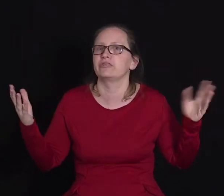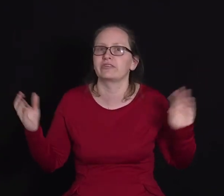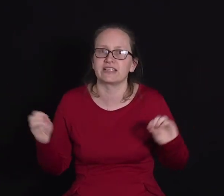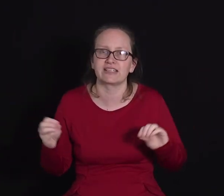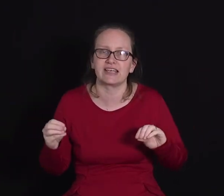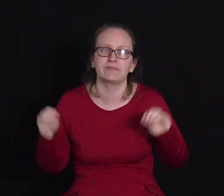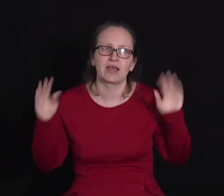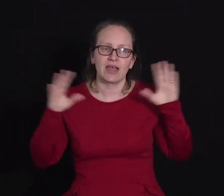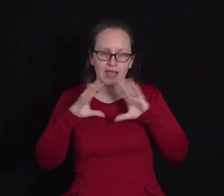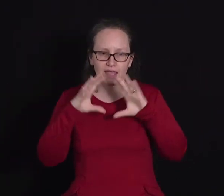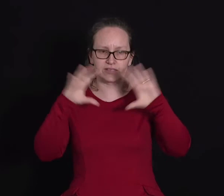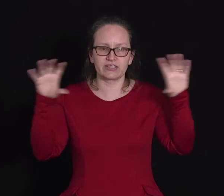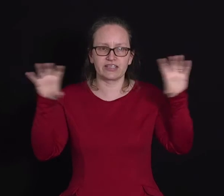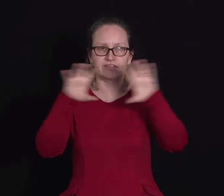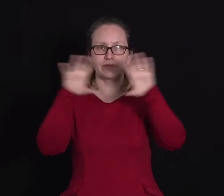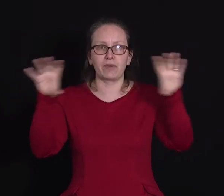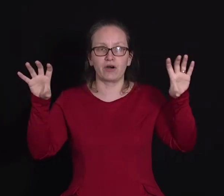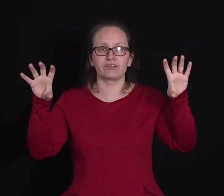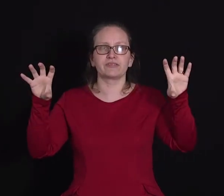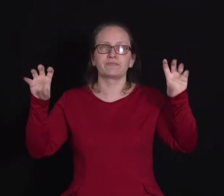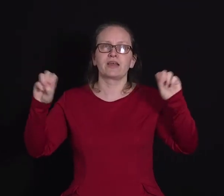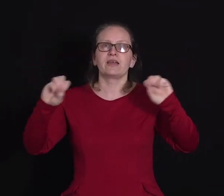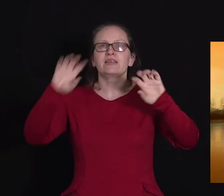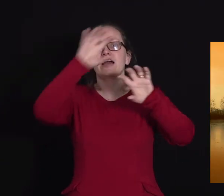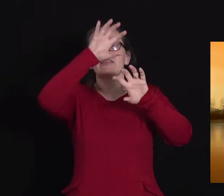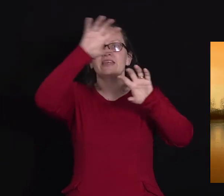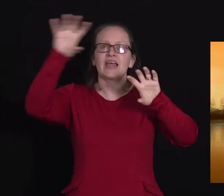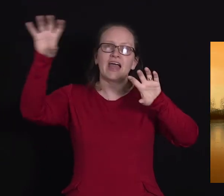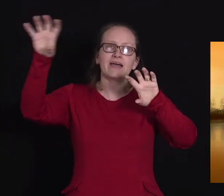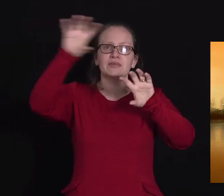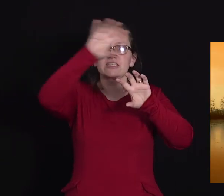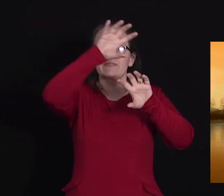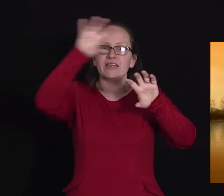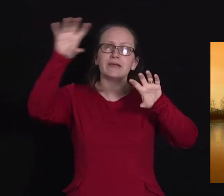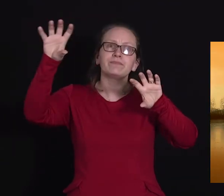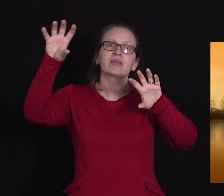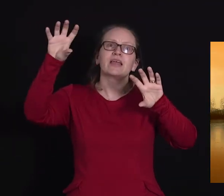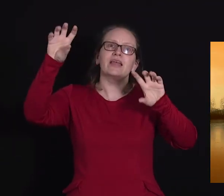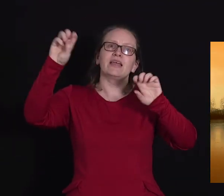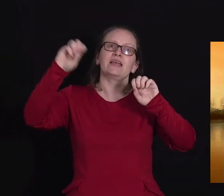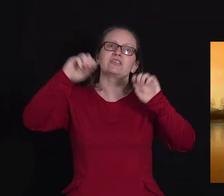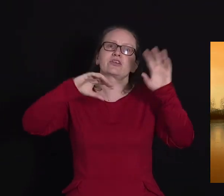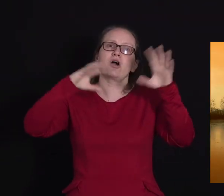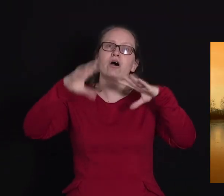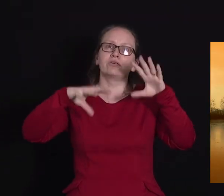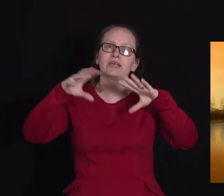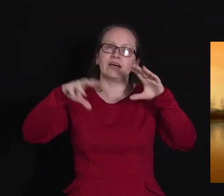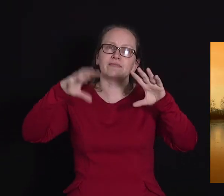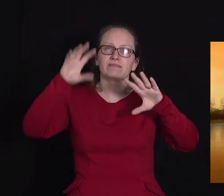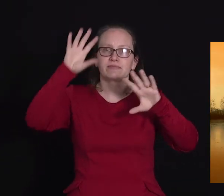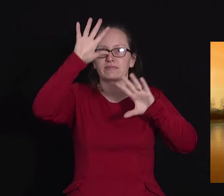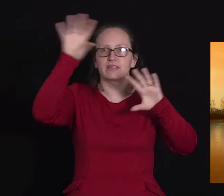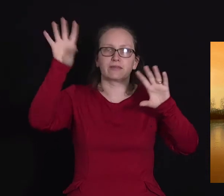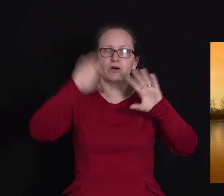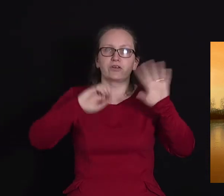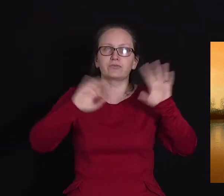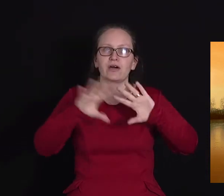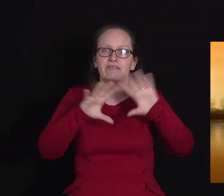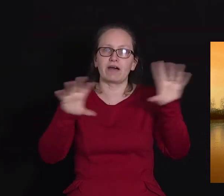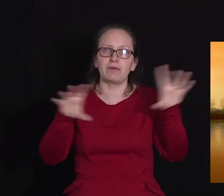degrees C, and consider a pond. Now, the atmosphere is colder than the pond. We'll have our pond